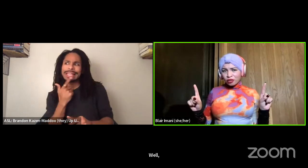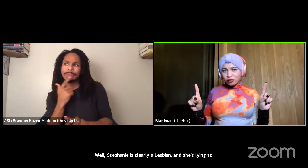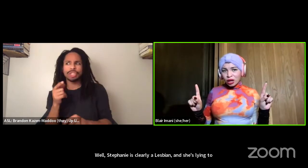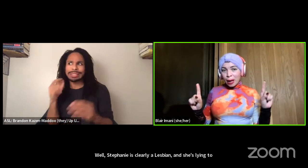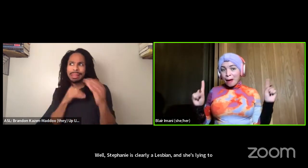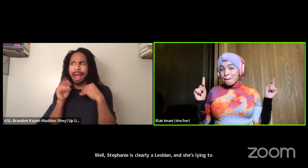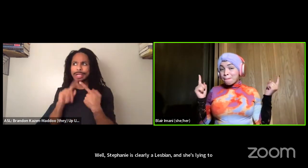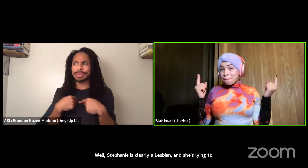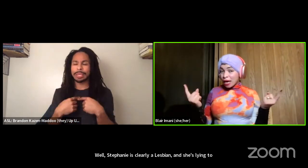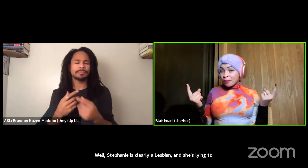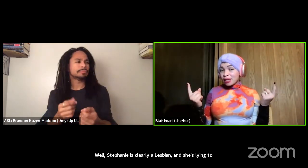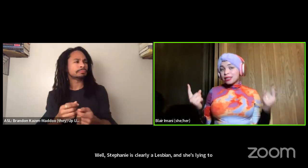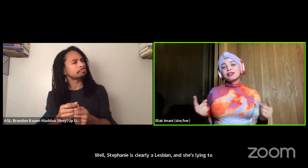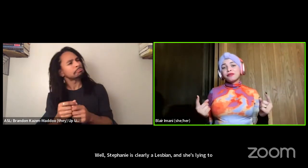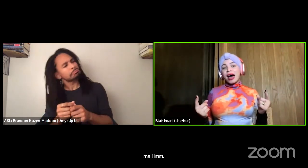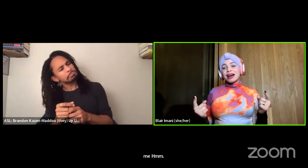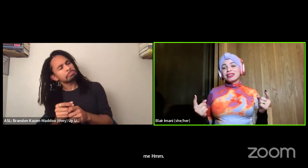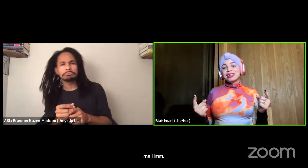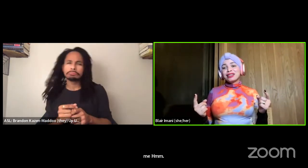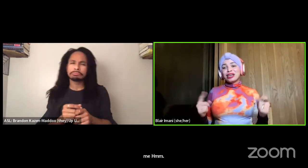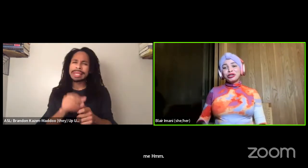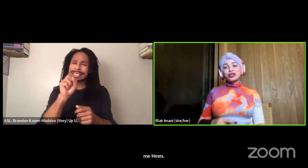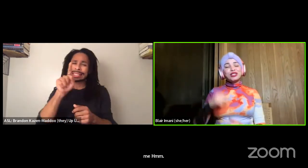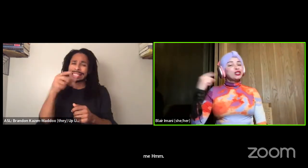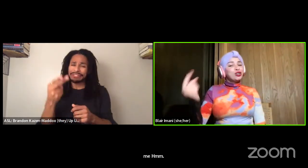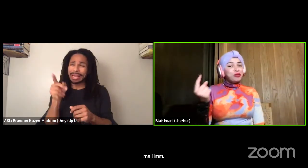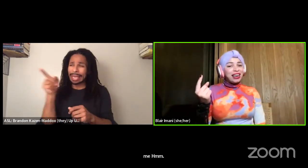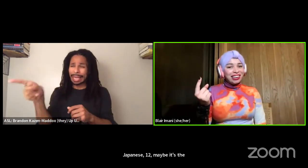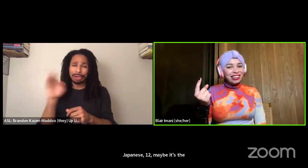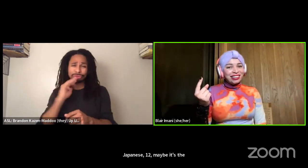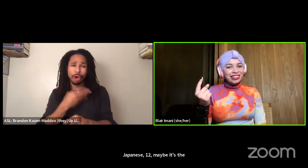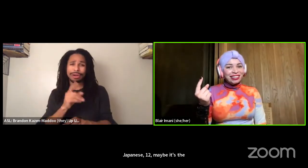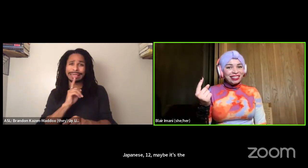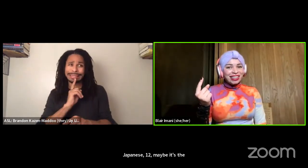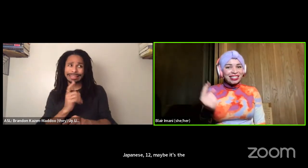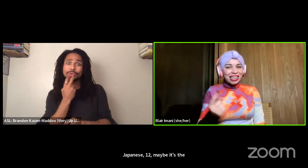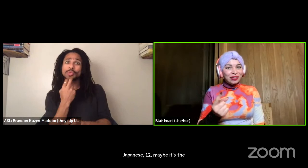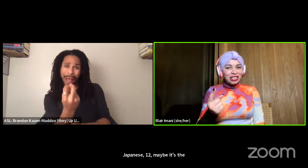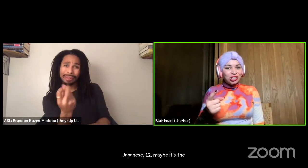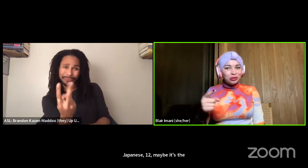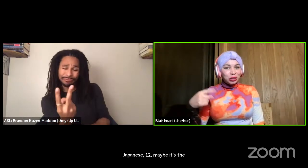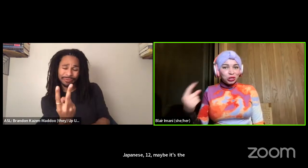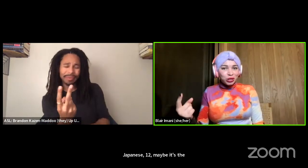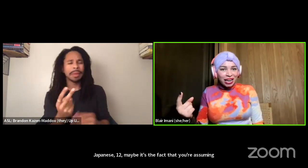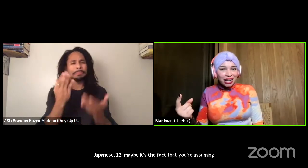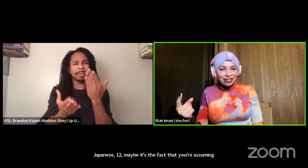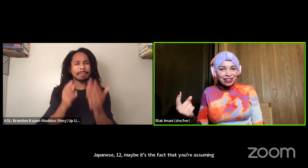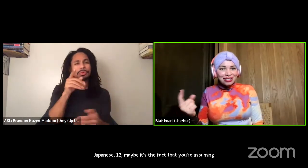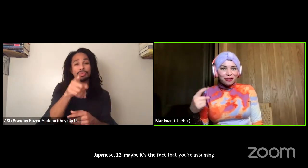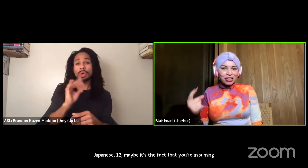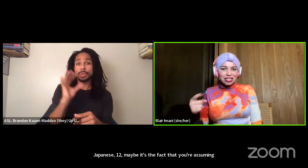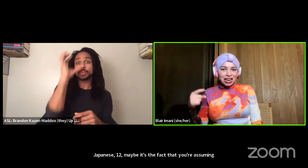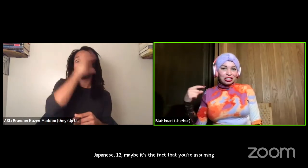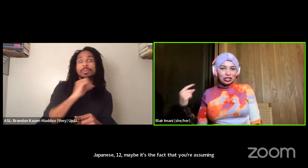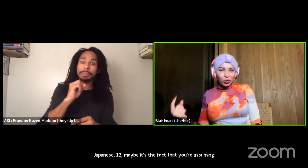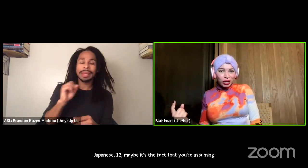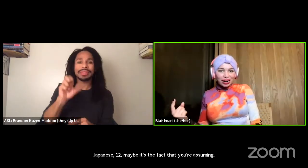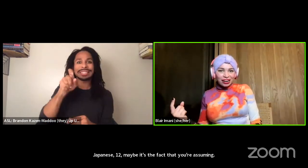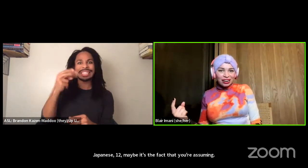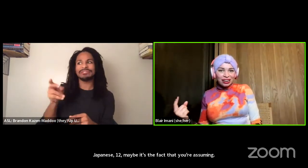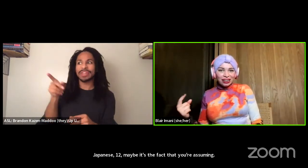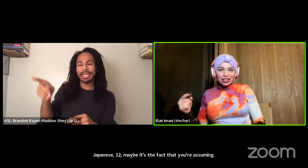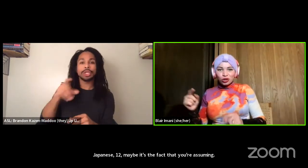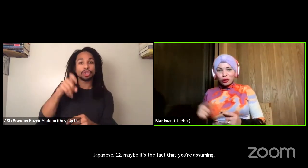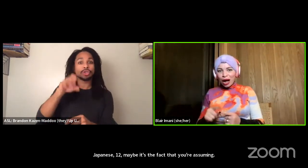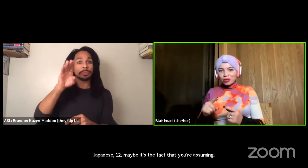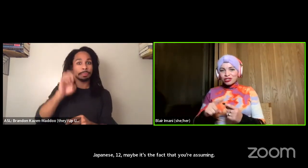Stephanie's 12. Maybe it's the fact that you're assuming that Stephanie should be straight and Stephanie's actually